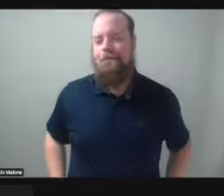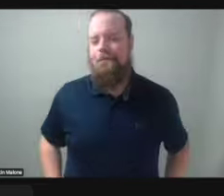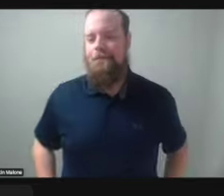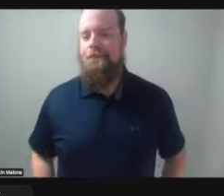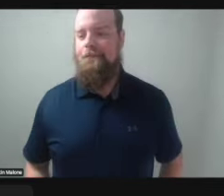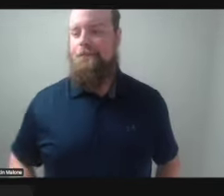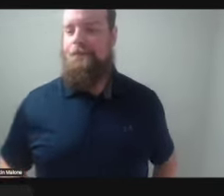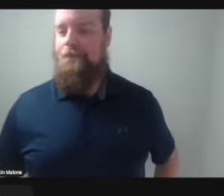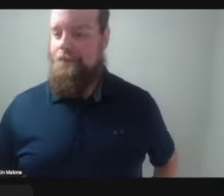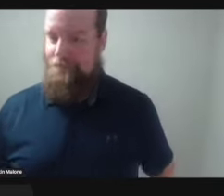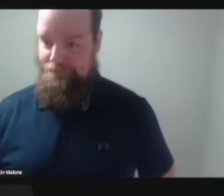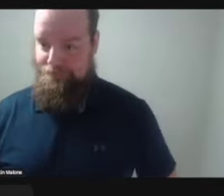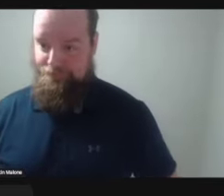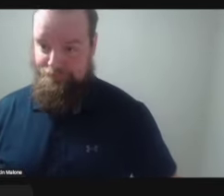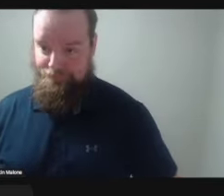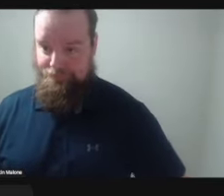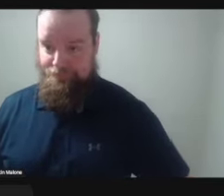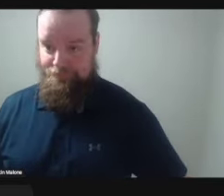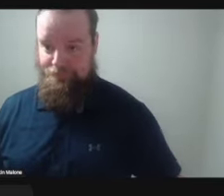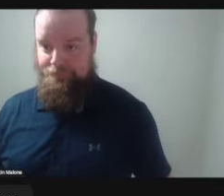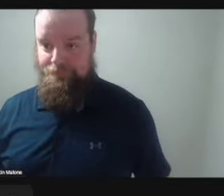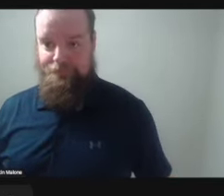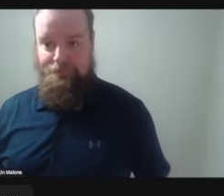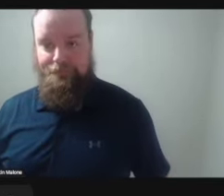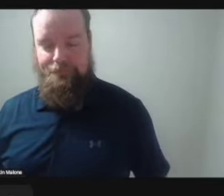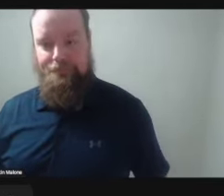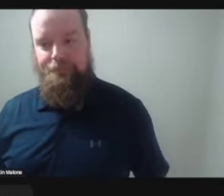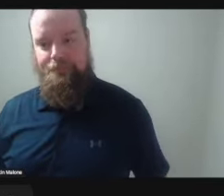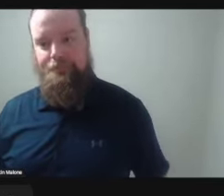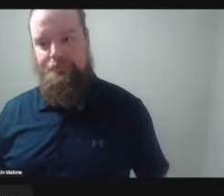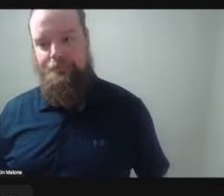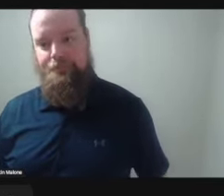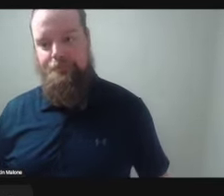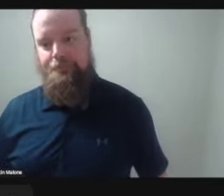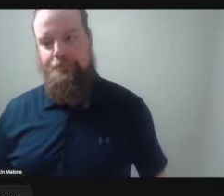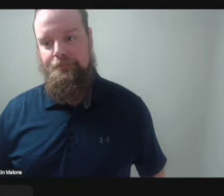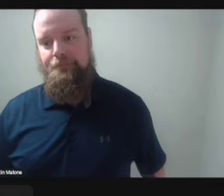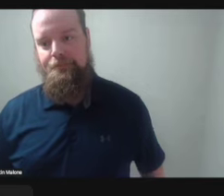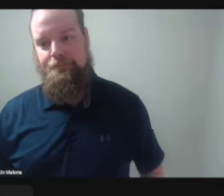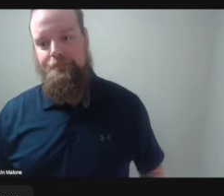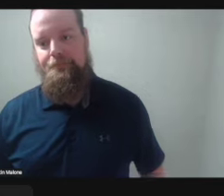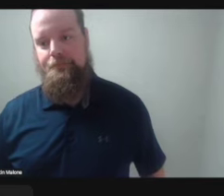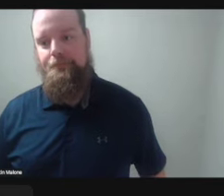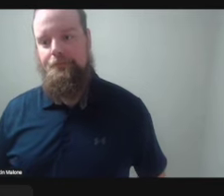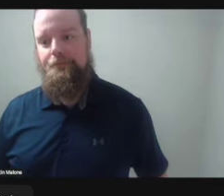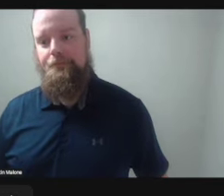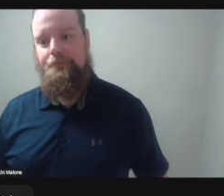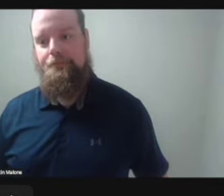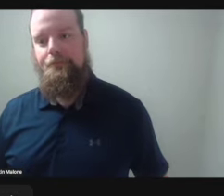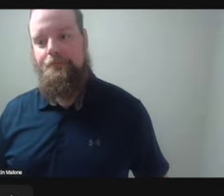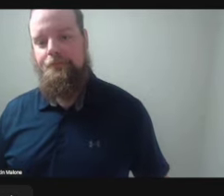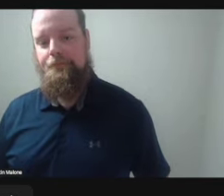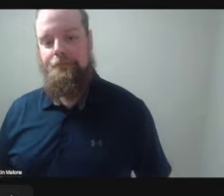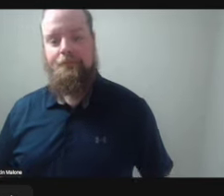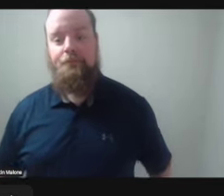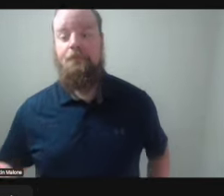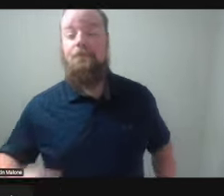are basically cut and in shackles. Do we think this is resistance or affirmative?